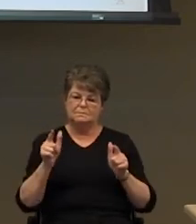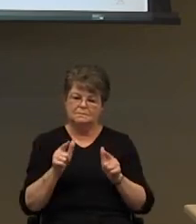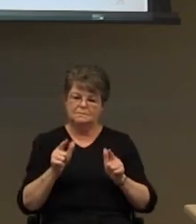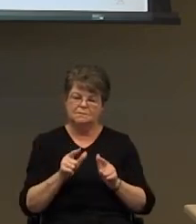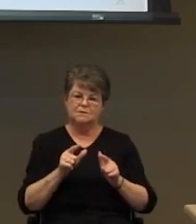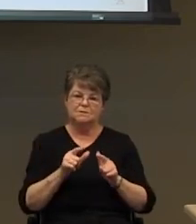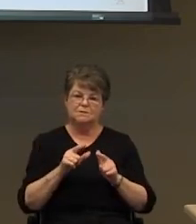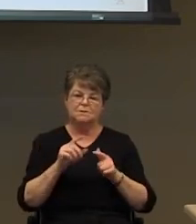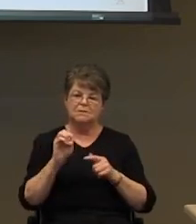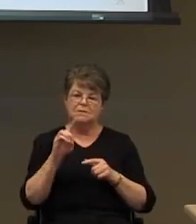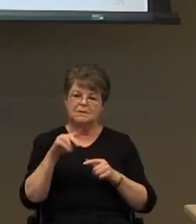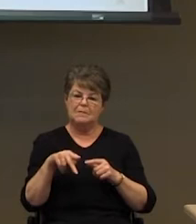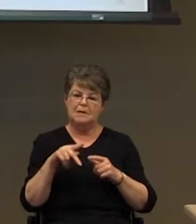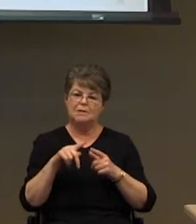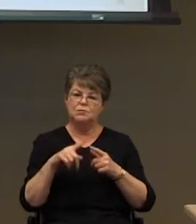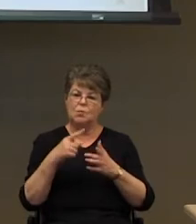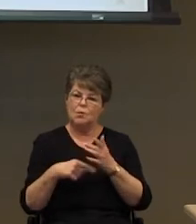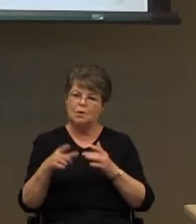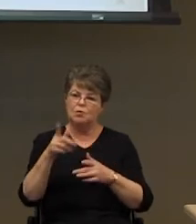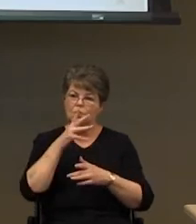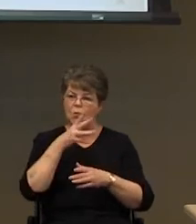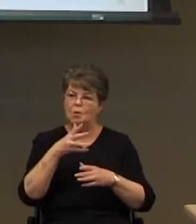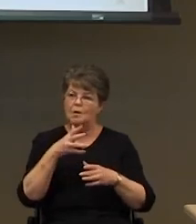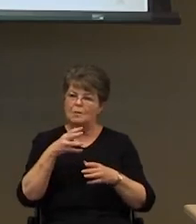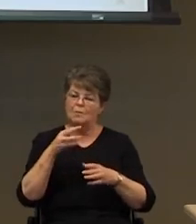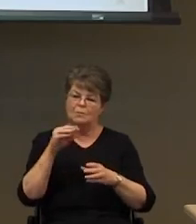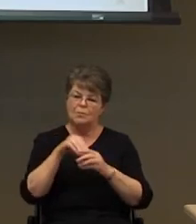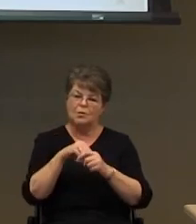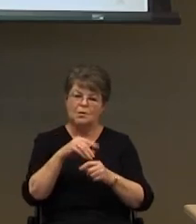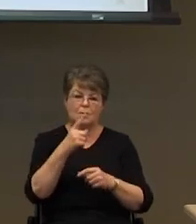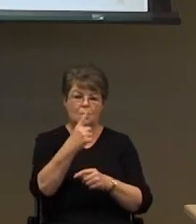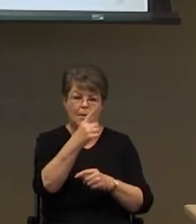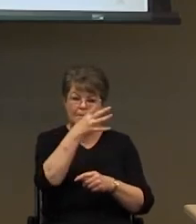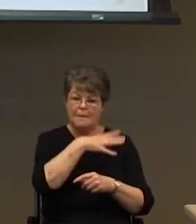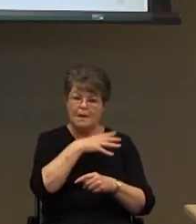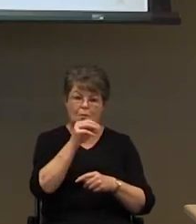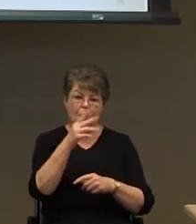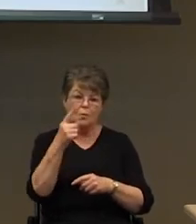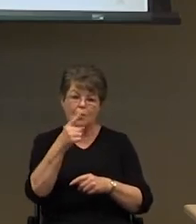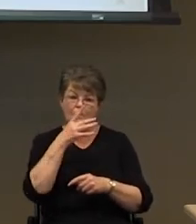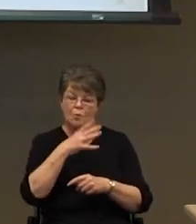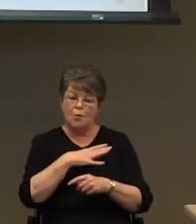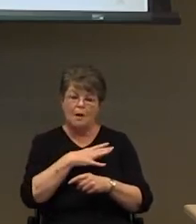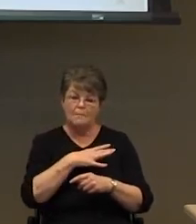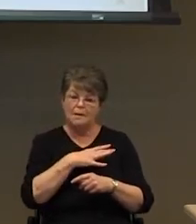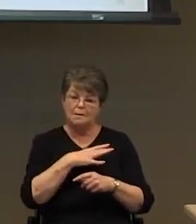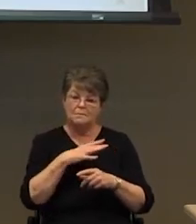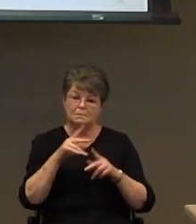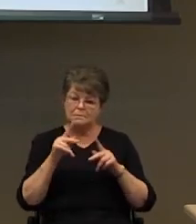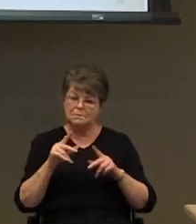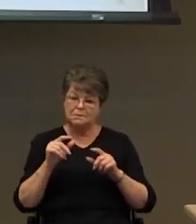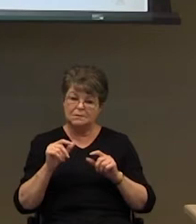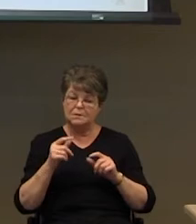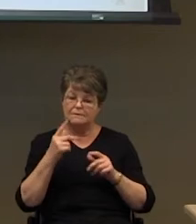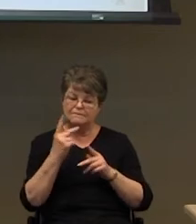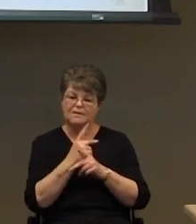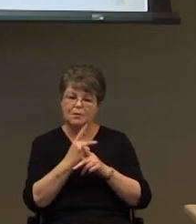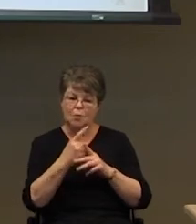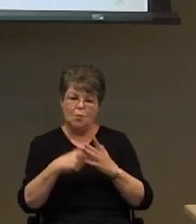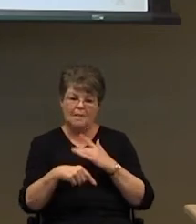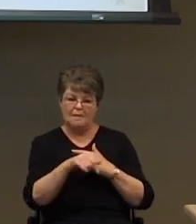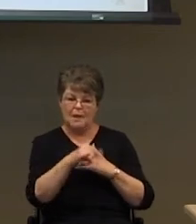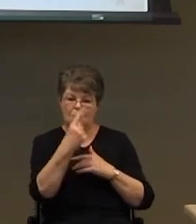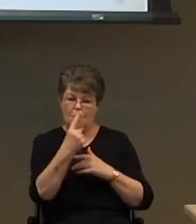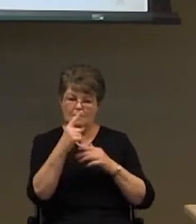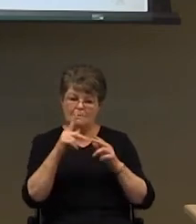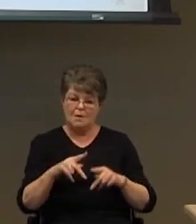to what we're going to put into it. If we're going to be a one-man show or a one-woman show, then let's figure out what one person can do with their week, and